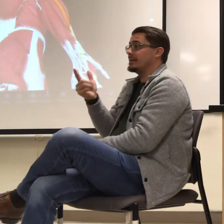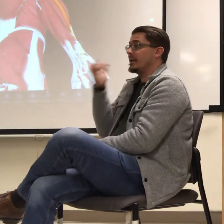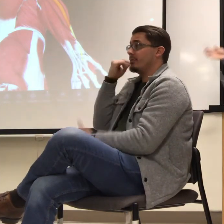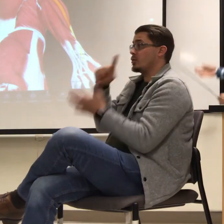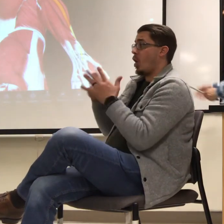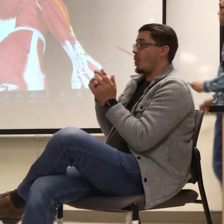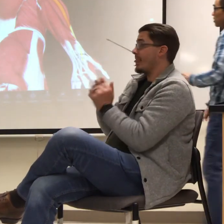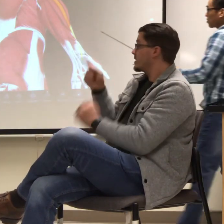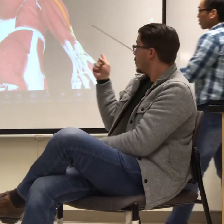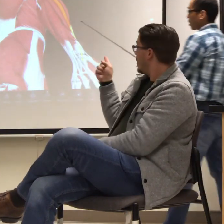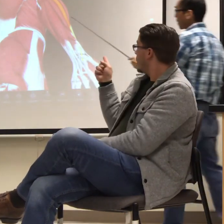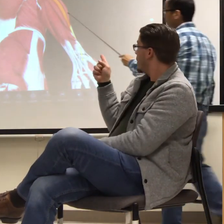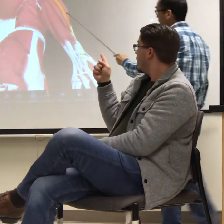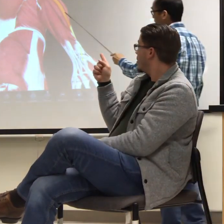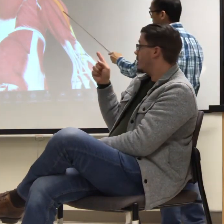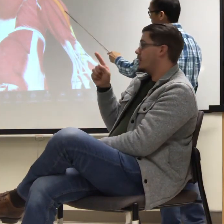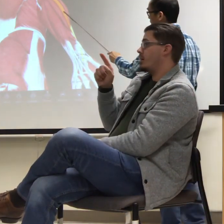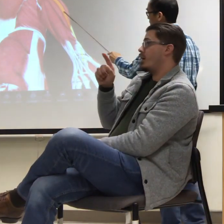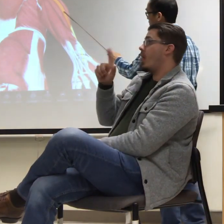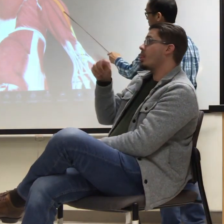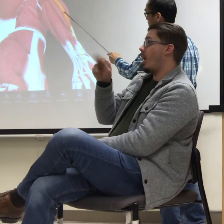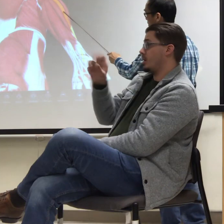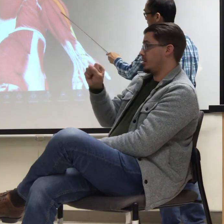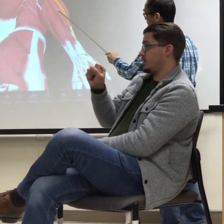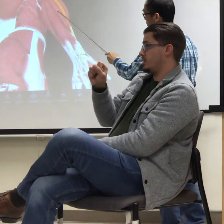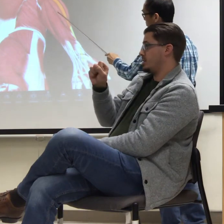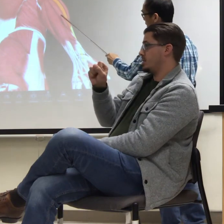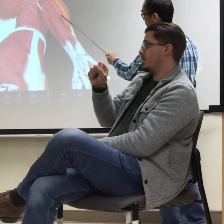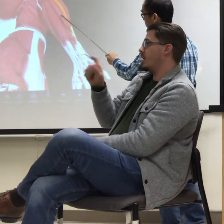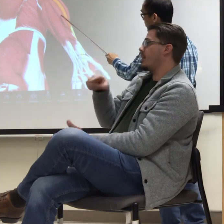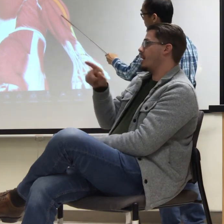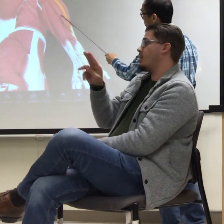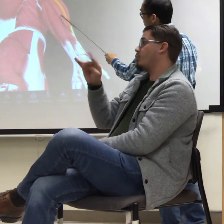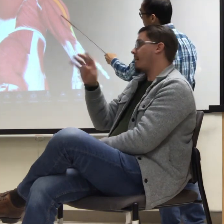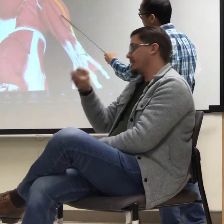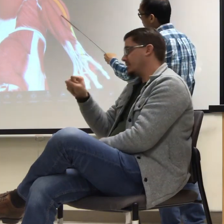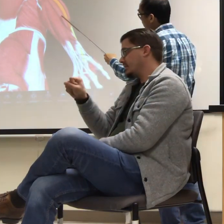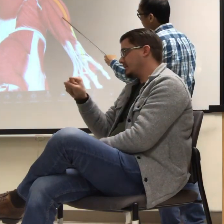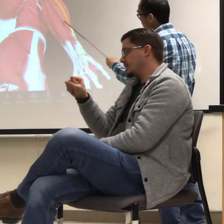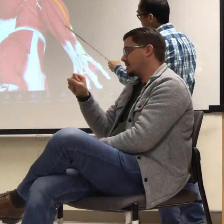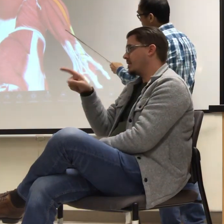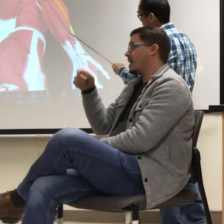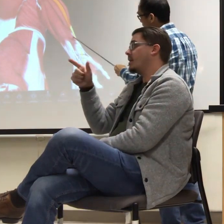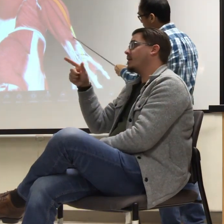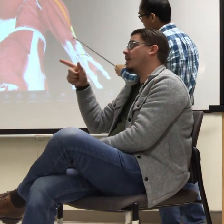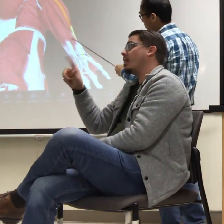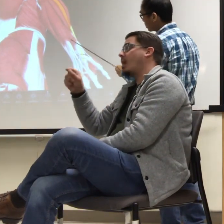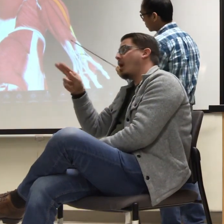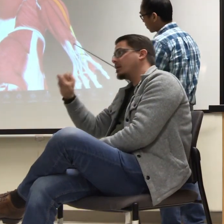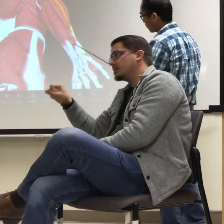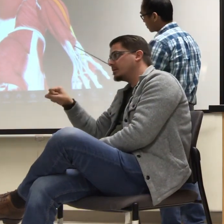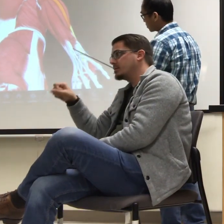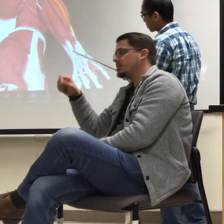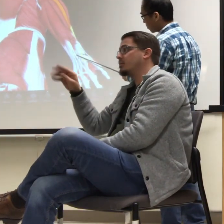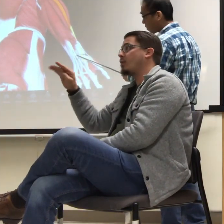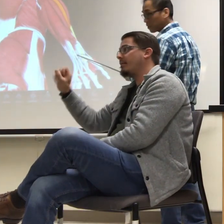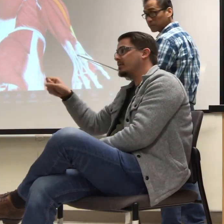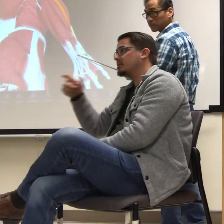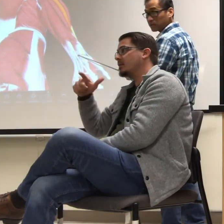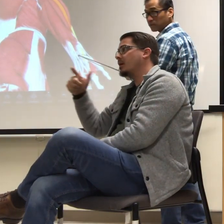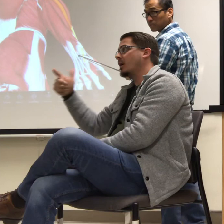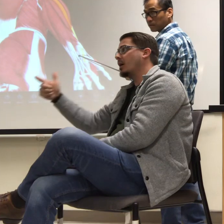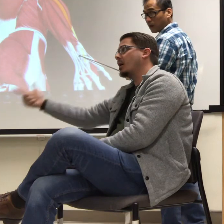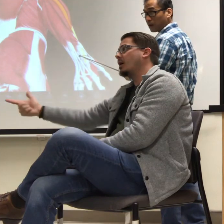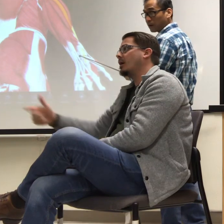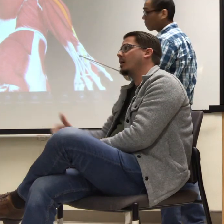this one, Extensor Carpi Radialis Longus, then it goes brevis, then it goes longus, brevis,